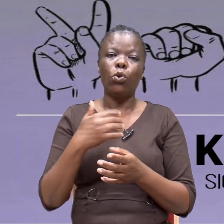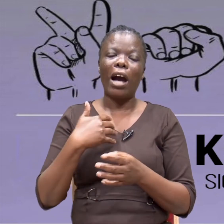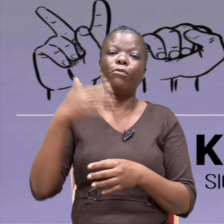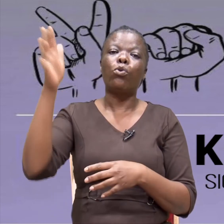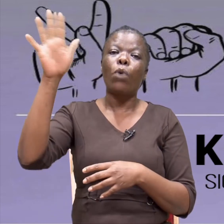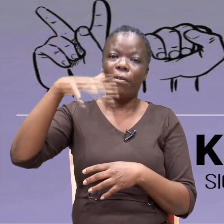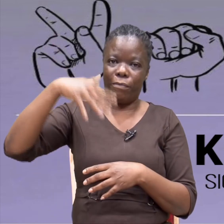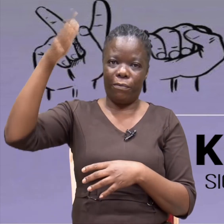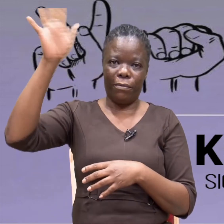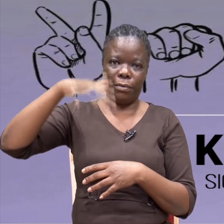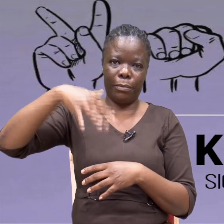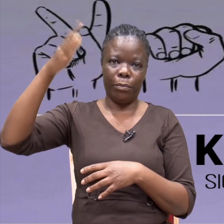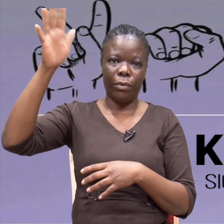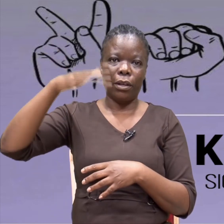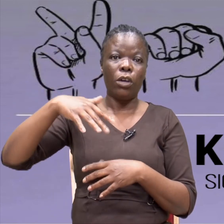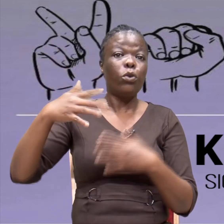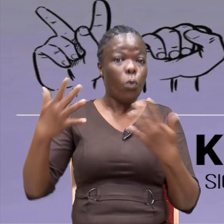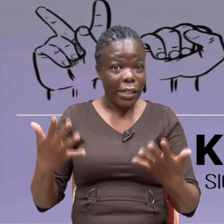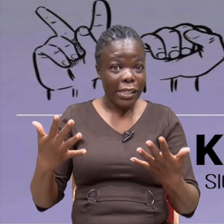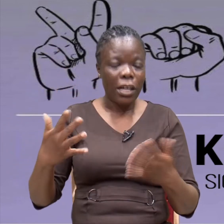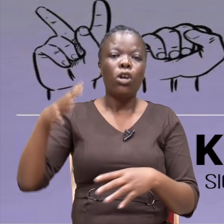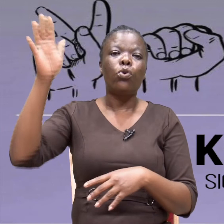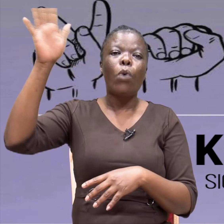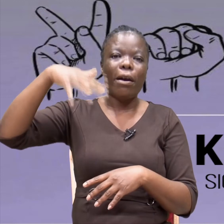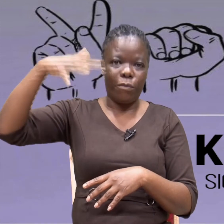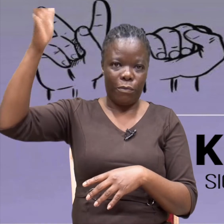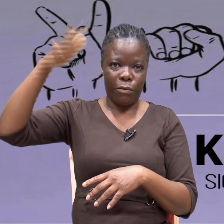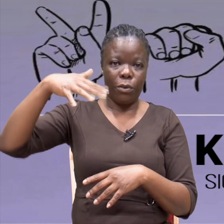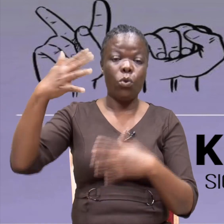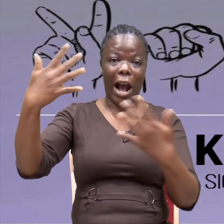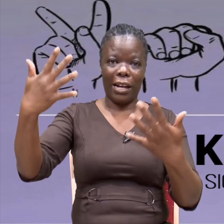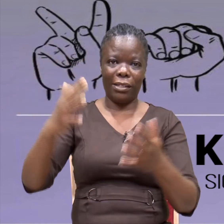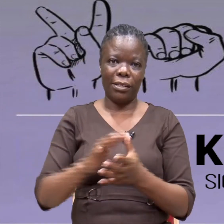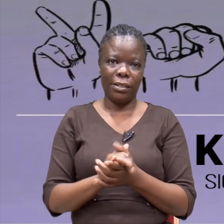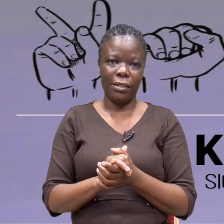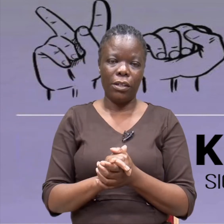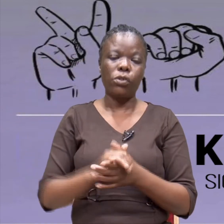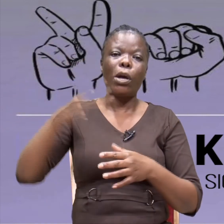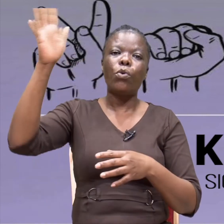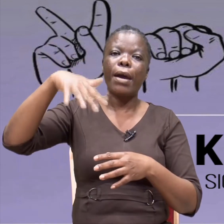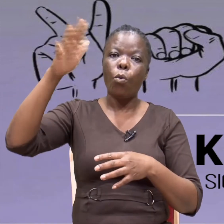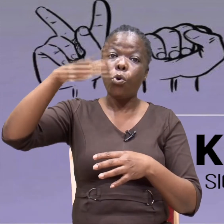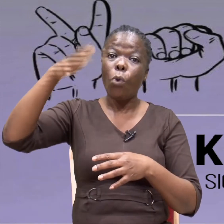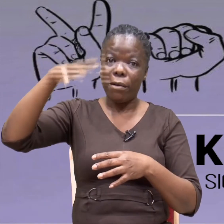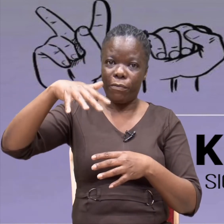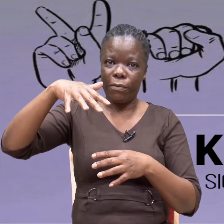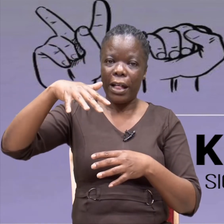to wave. You do what? You wave your hands. So when you wave, the